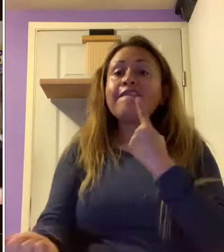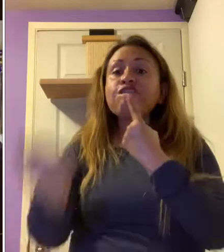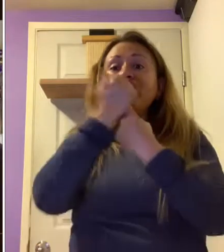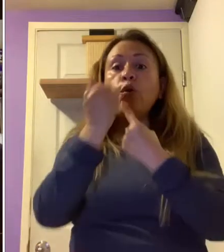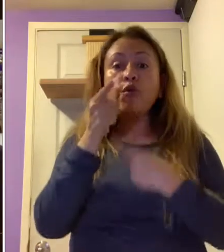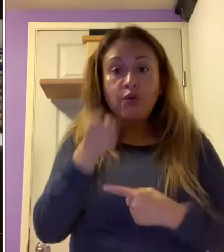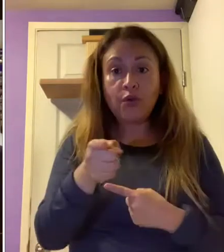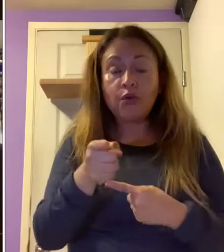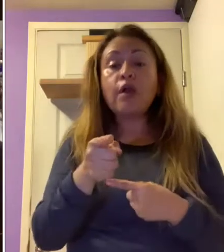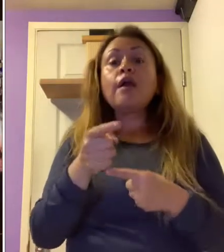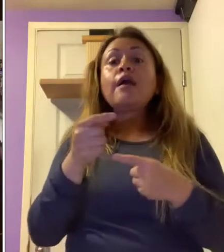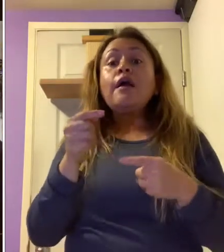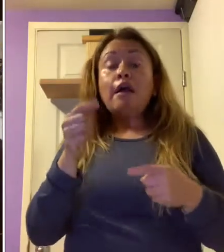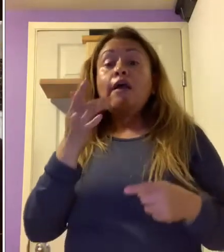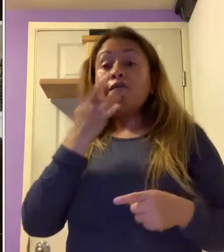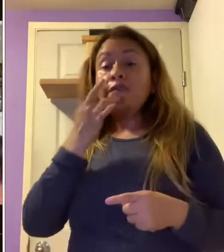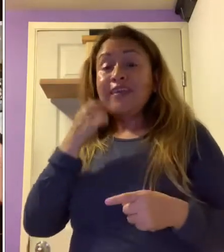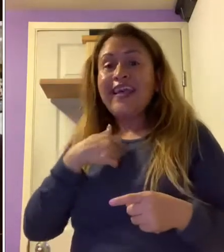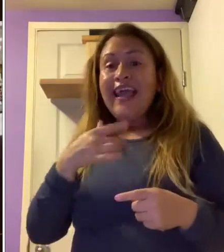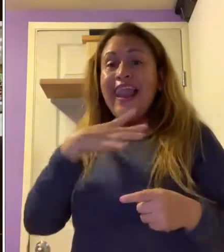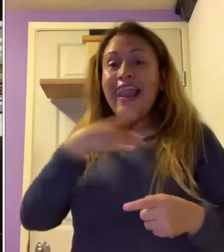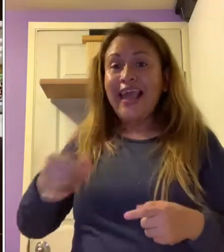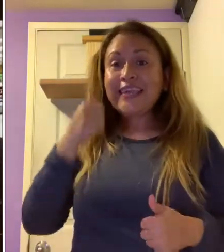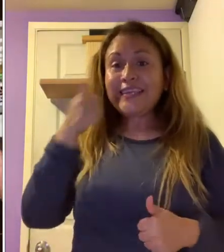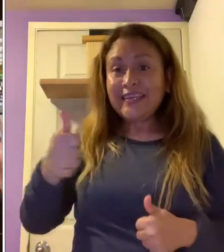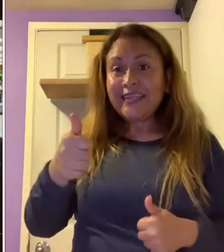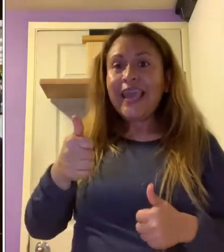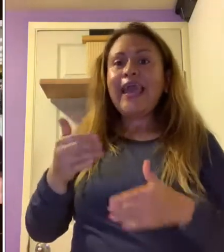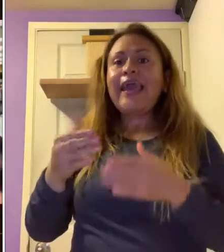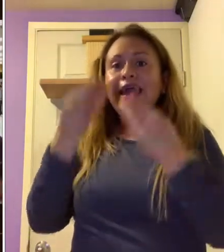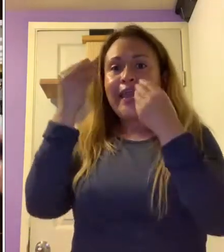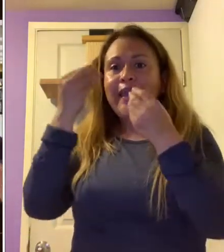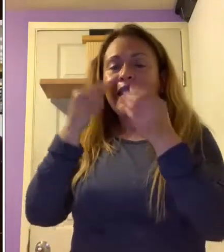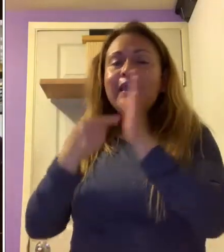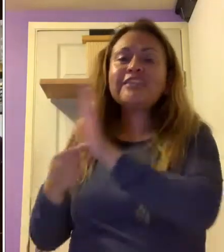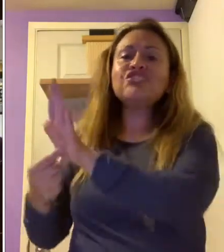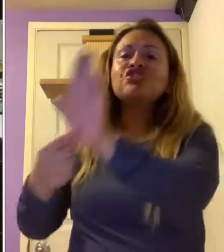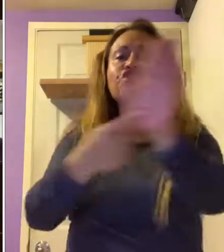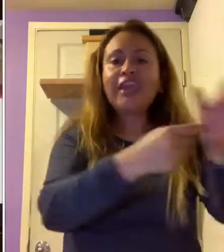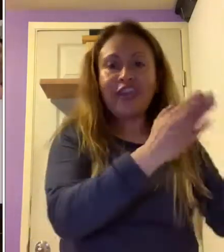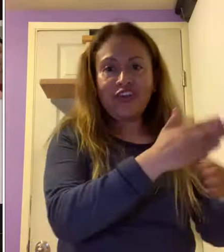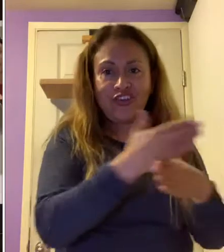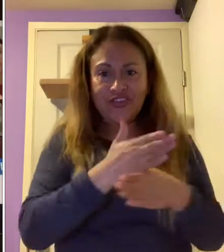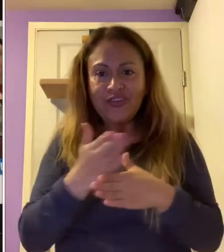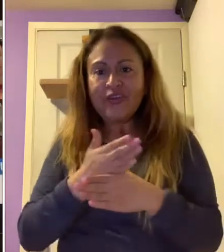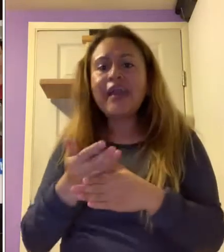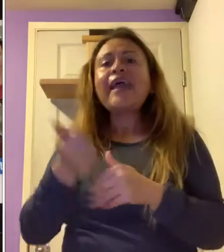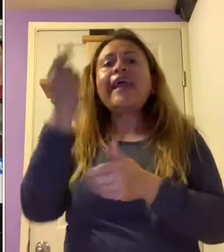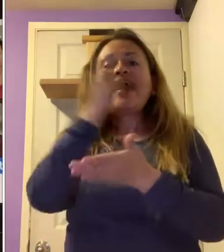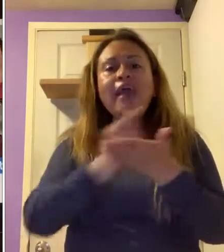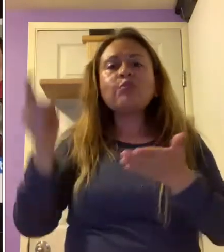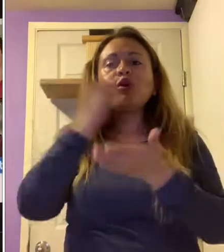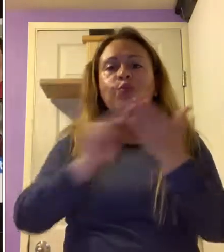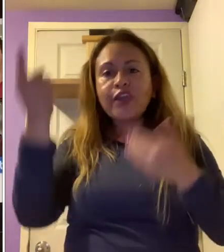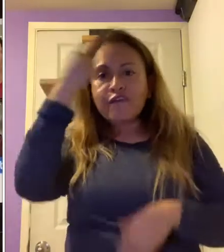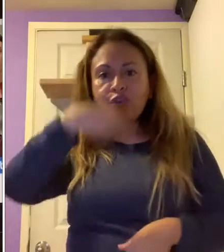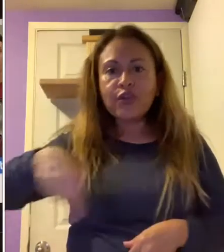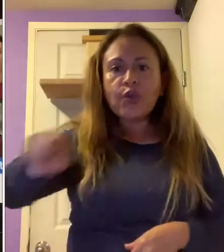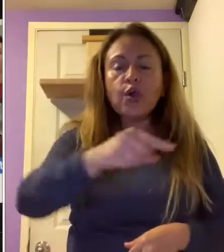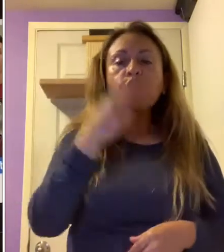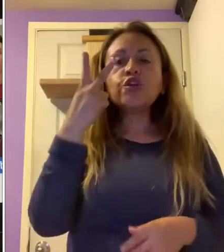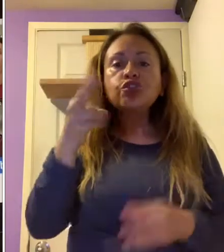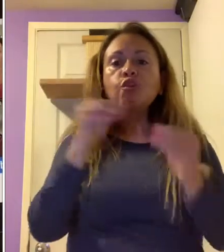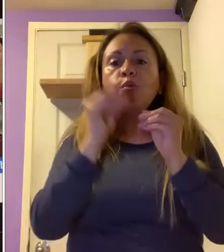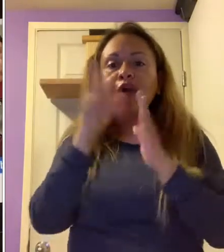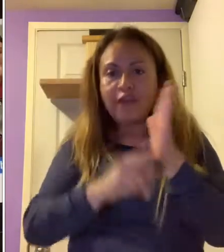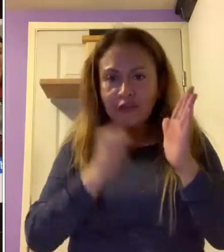they can't fool you. So that is it, you guys. Do us a favor. Like, subscribe, and share. These videos are a beast to make, and we do them every week